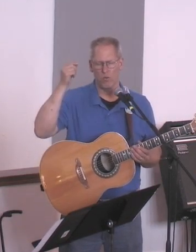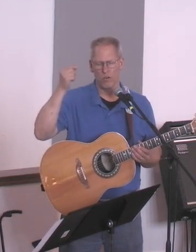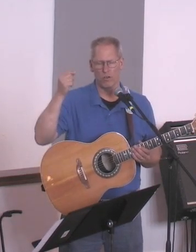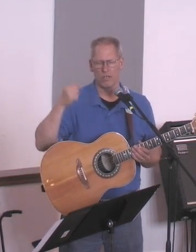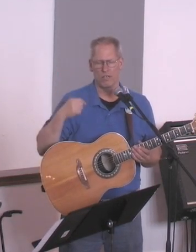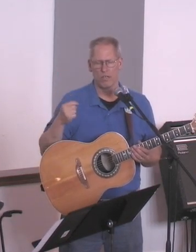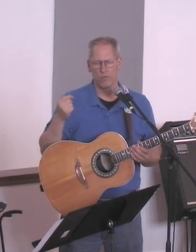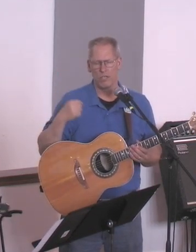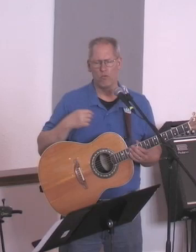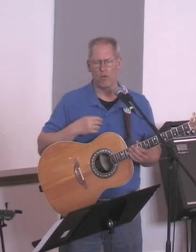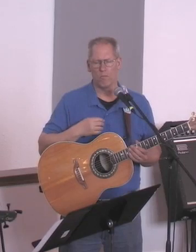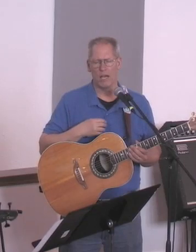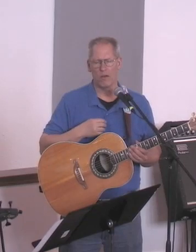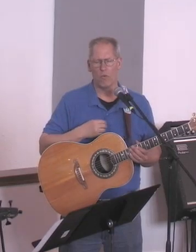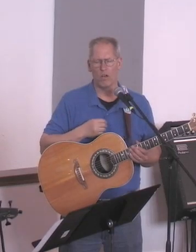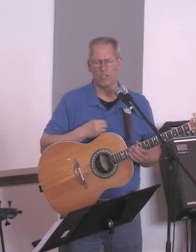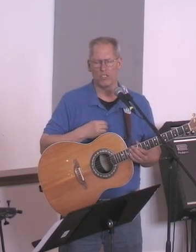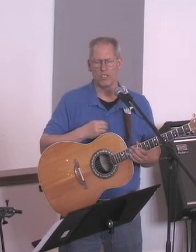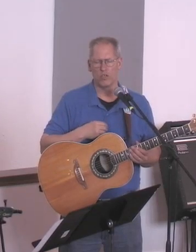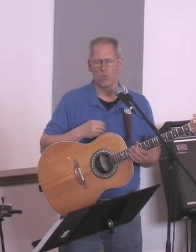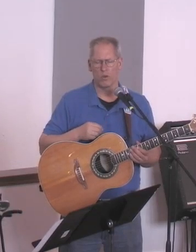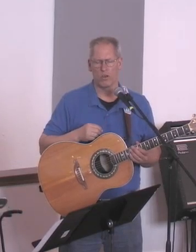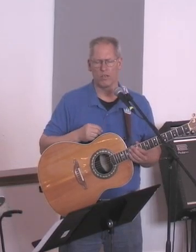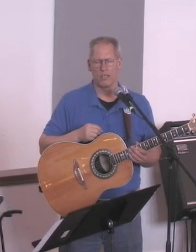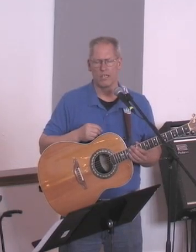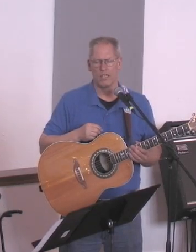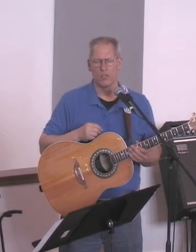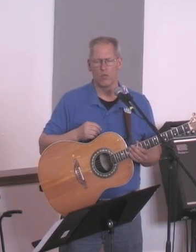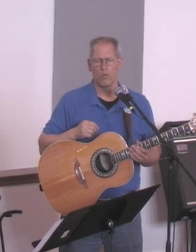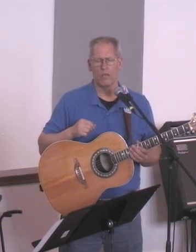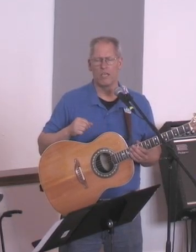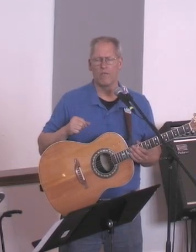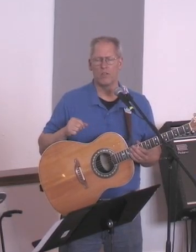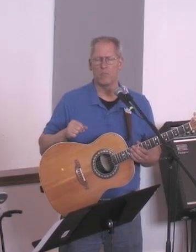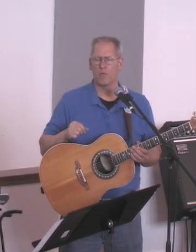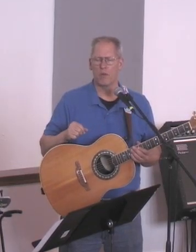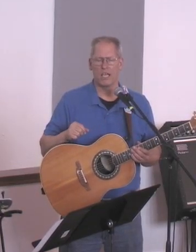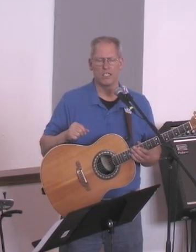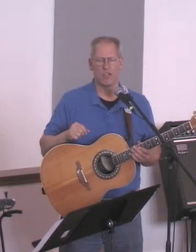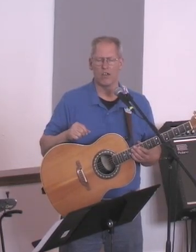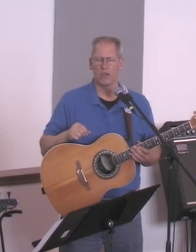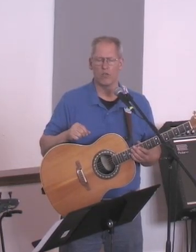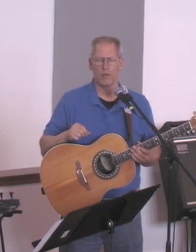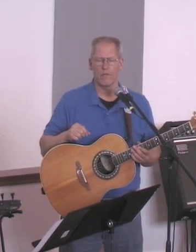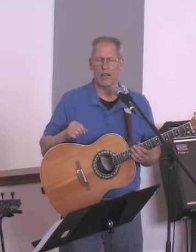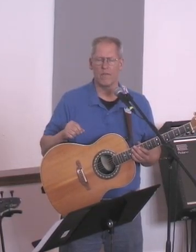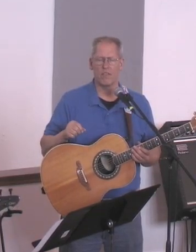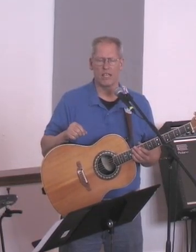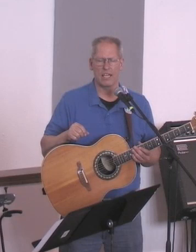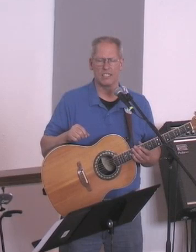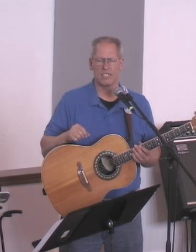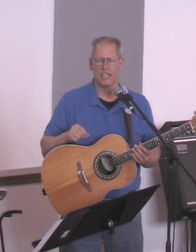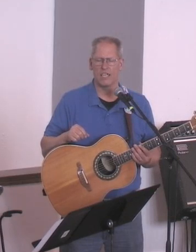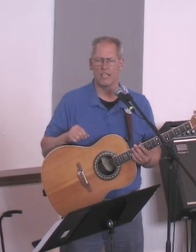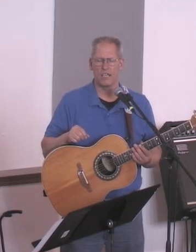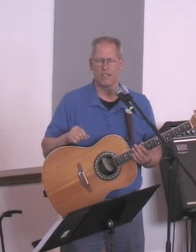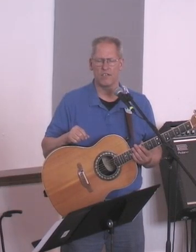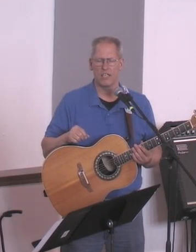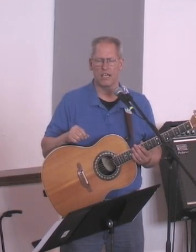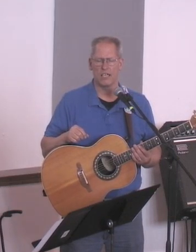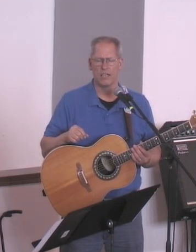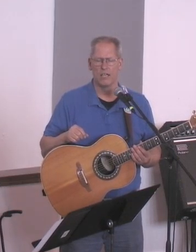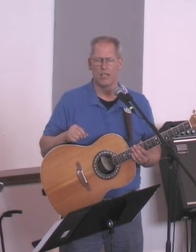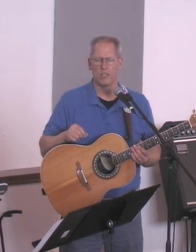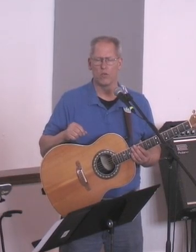let your word renew our mind. Wash us in your word. Lord, we give you the praise, the honor, glory for everything that's said and done